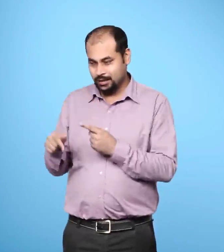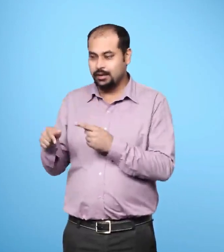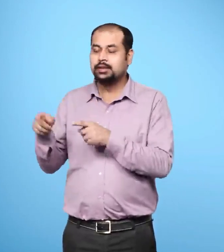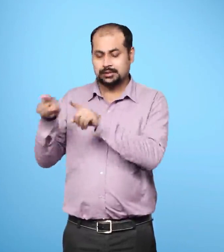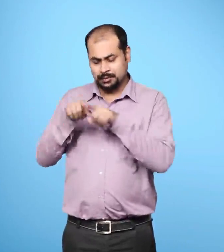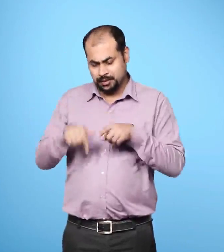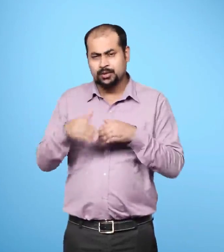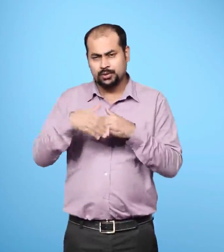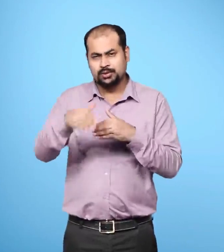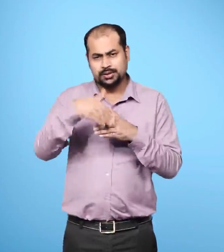page.